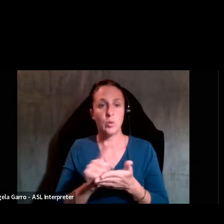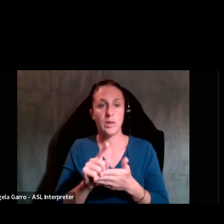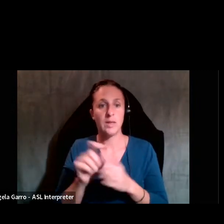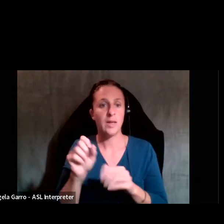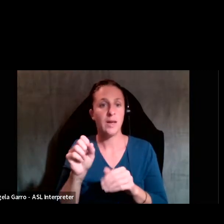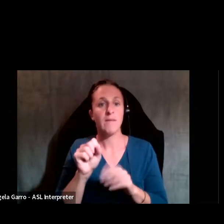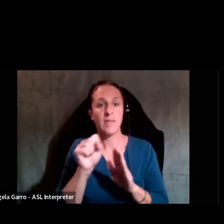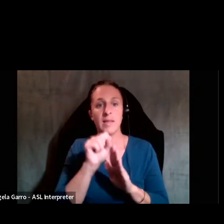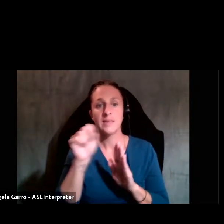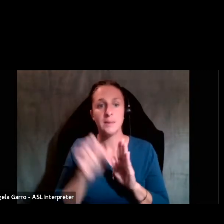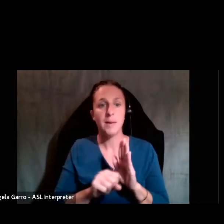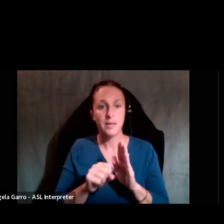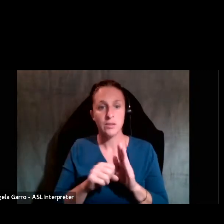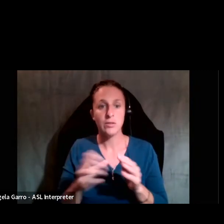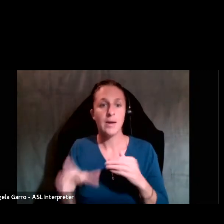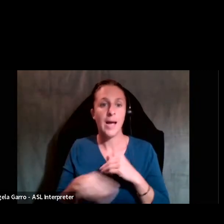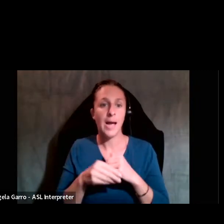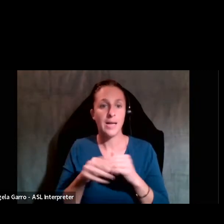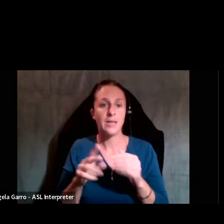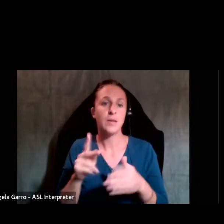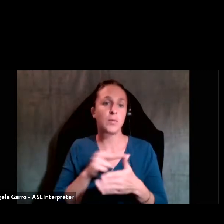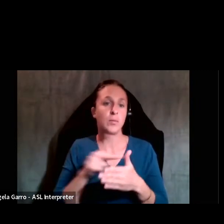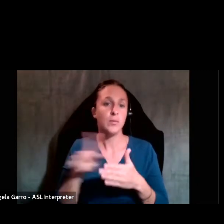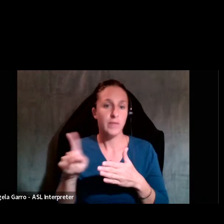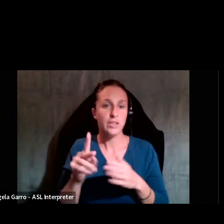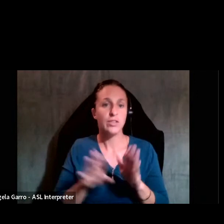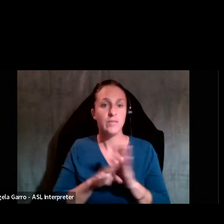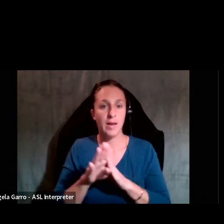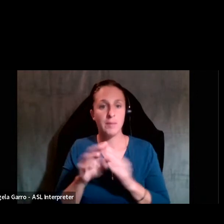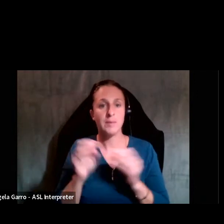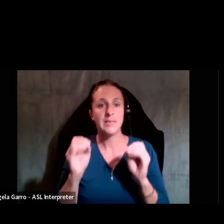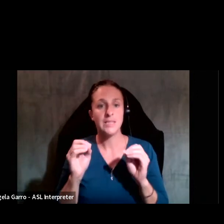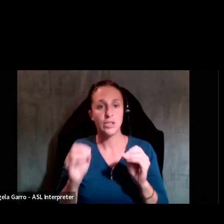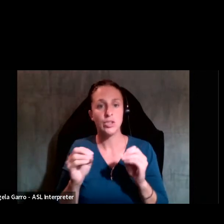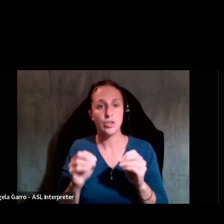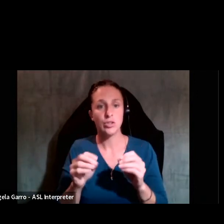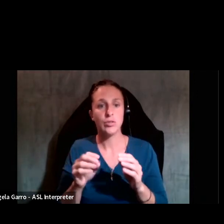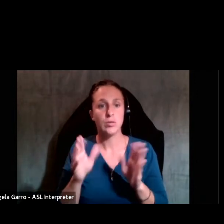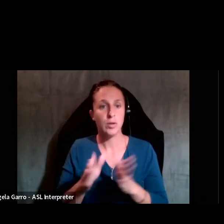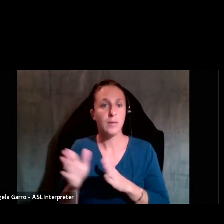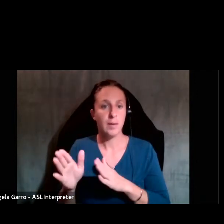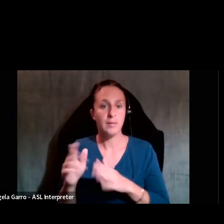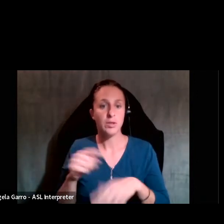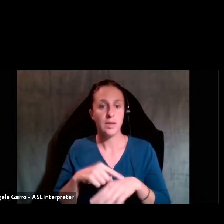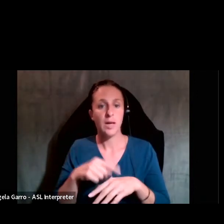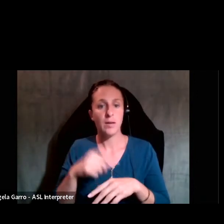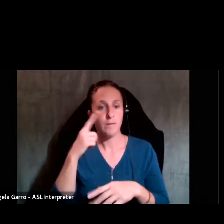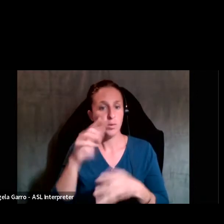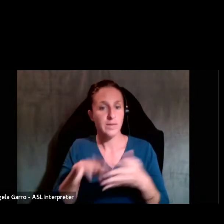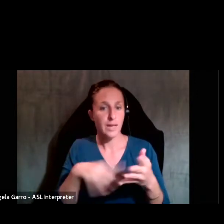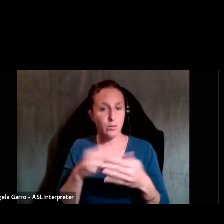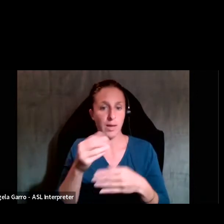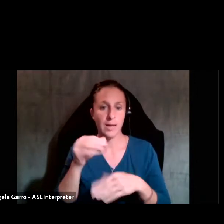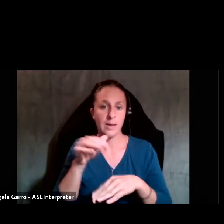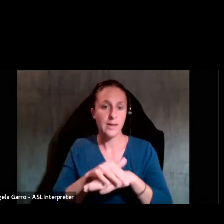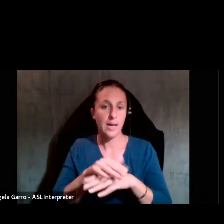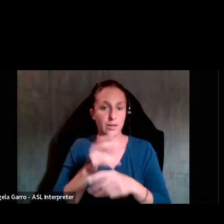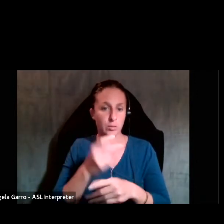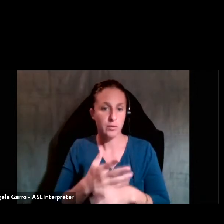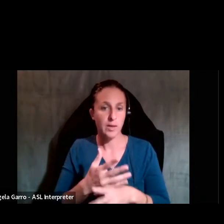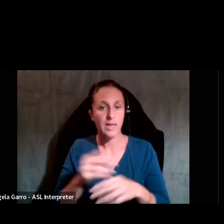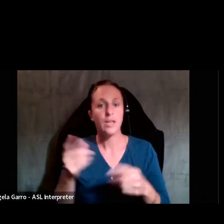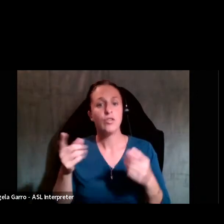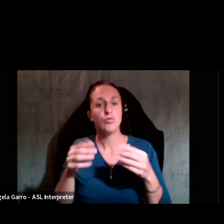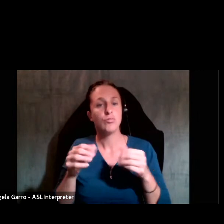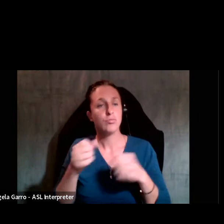some professional development and teacher preparation time, did a schedule for night supervision, and created an agreement with the union for